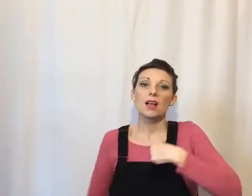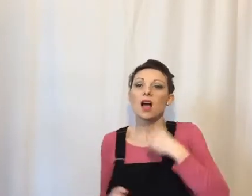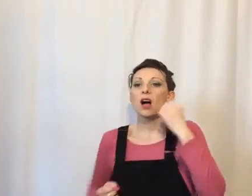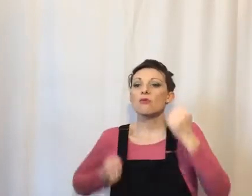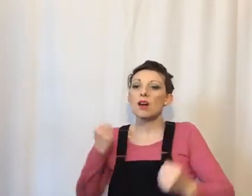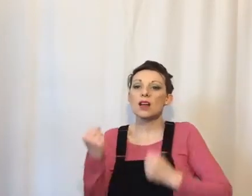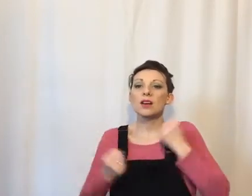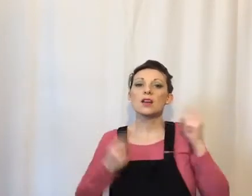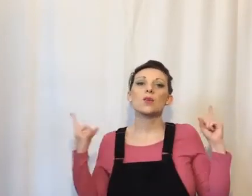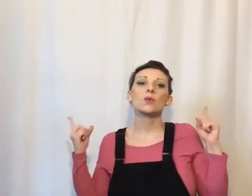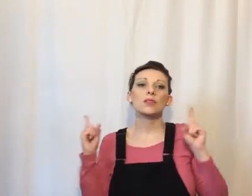I'll run with you.